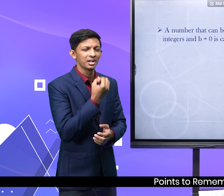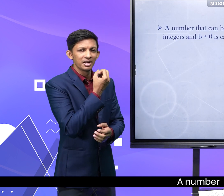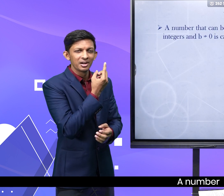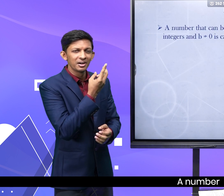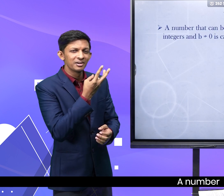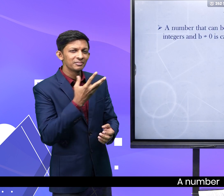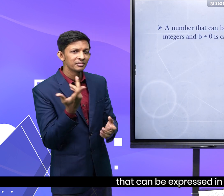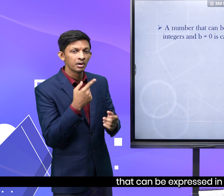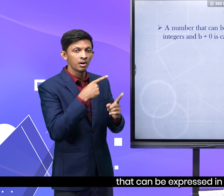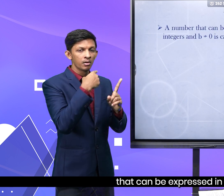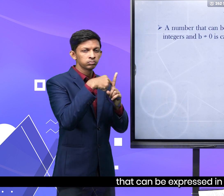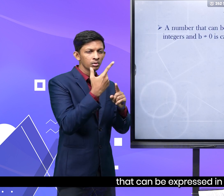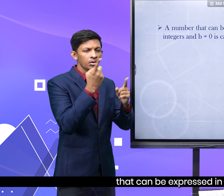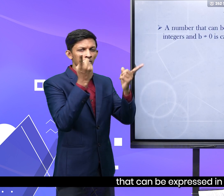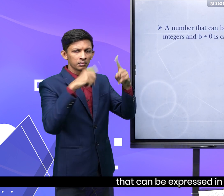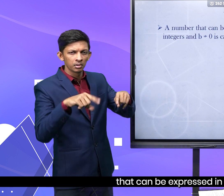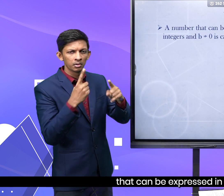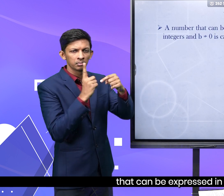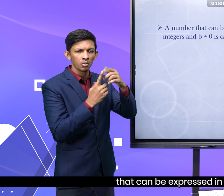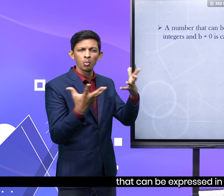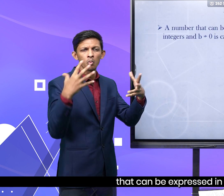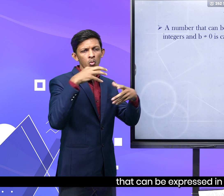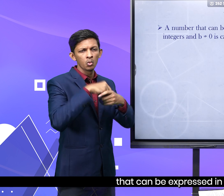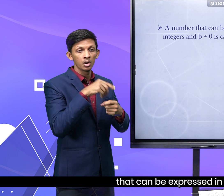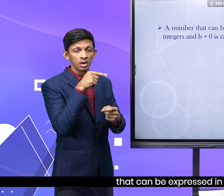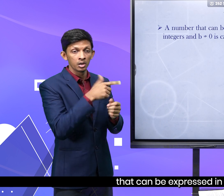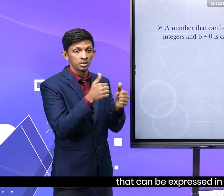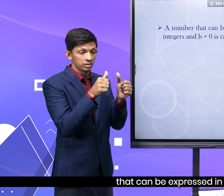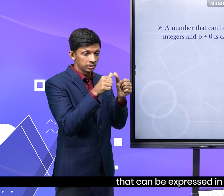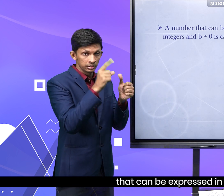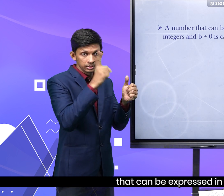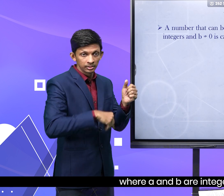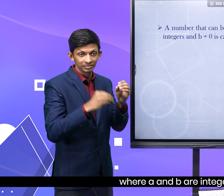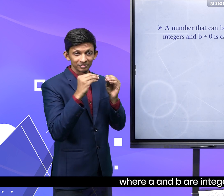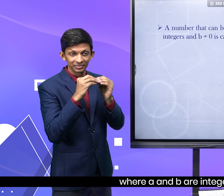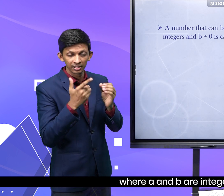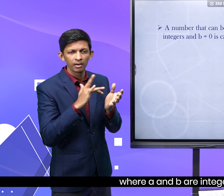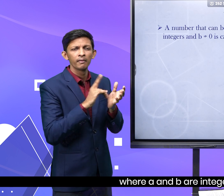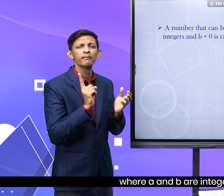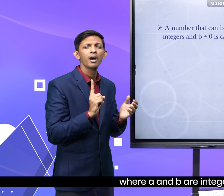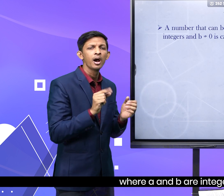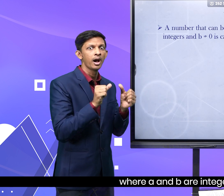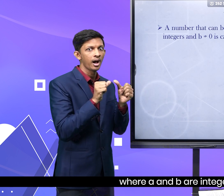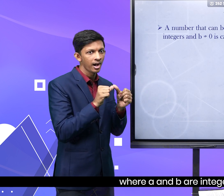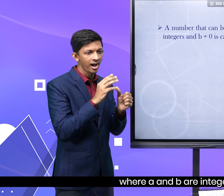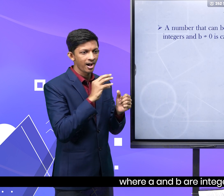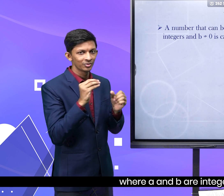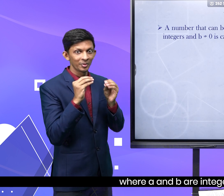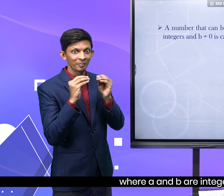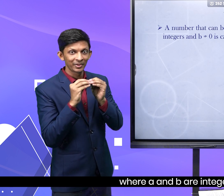A number that can be expressed in the form a by b, where a by b are integers and